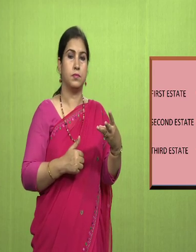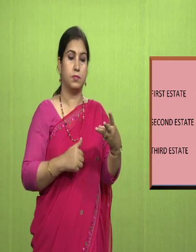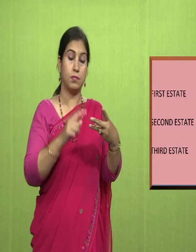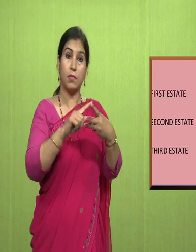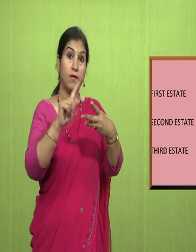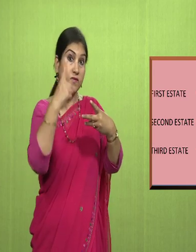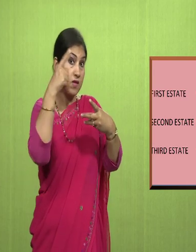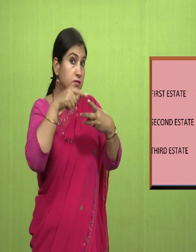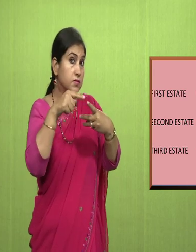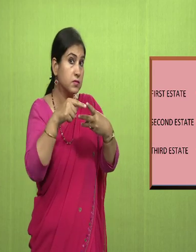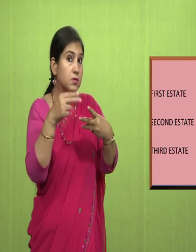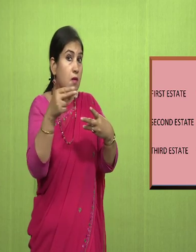the first class